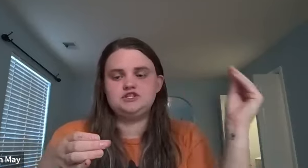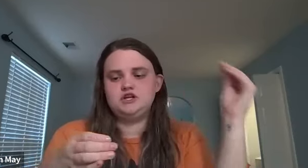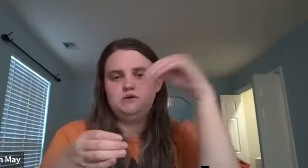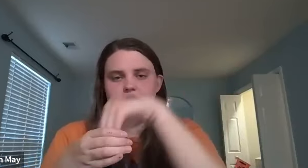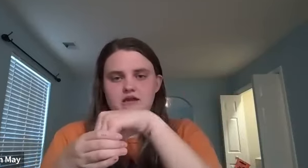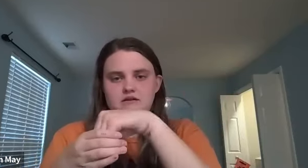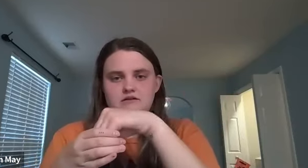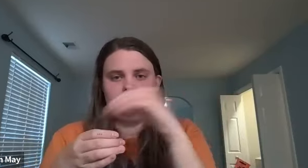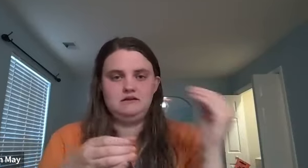to go in.